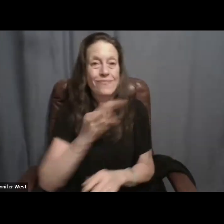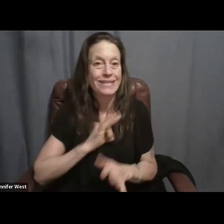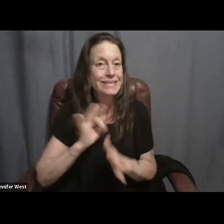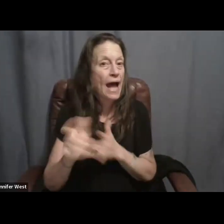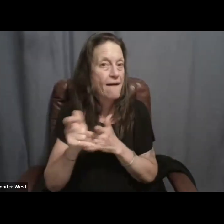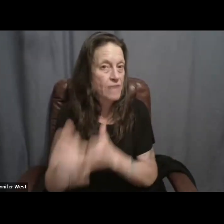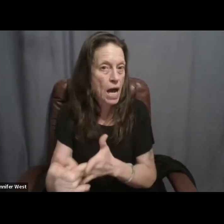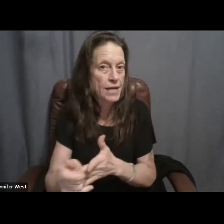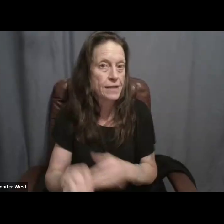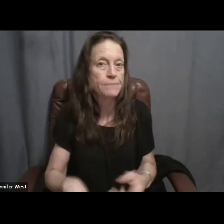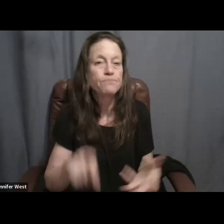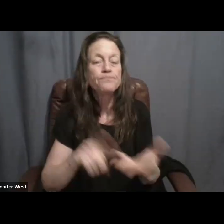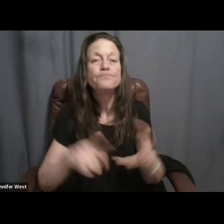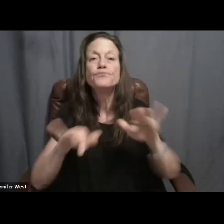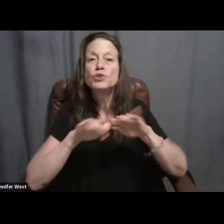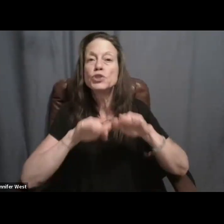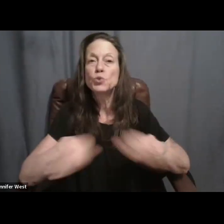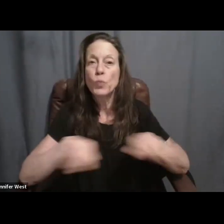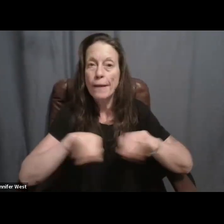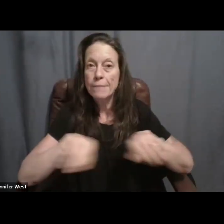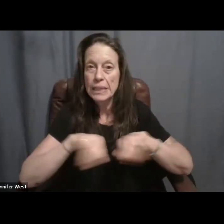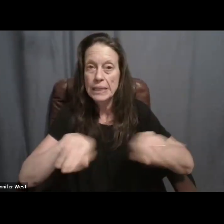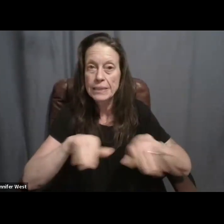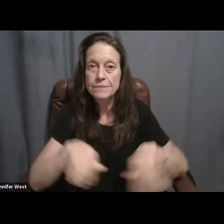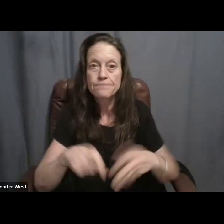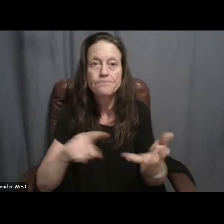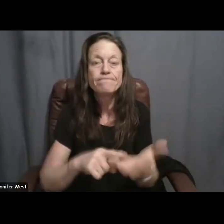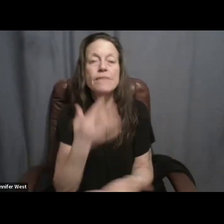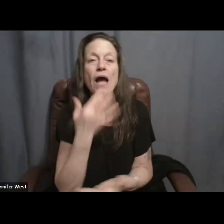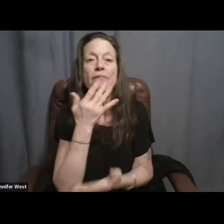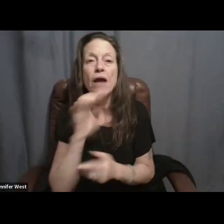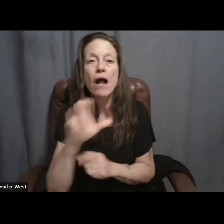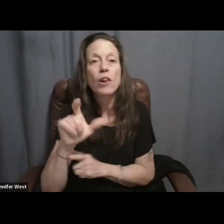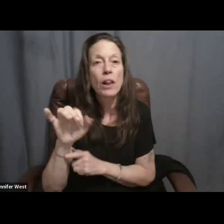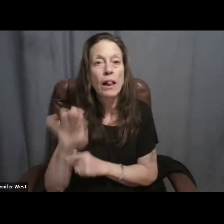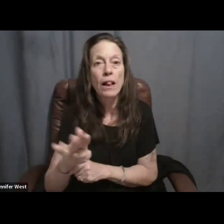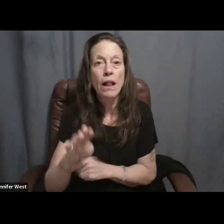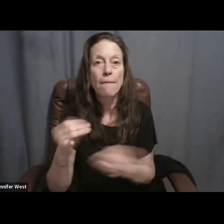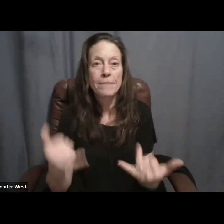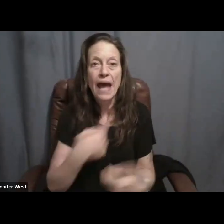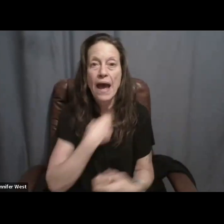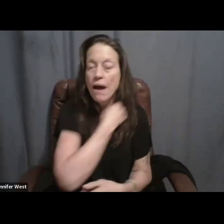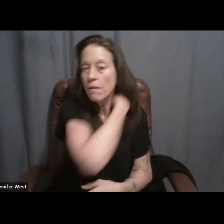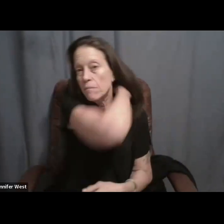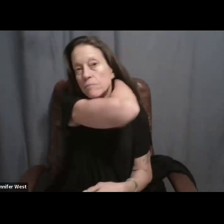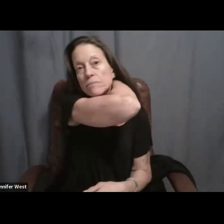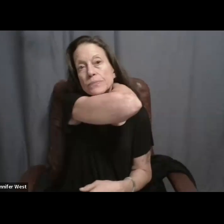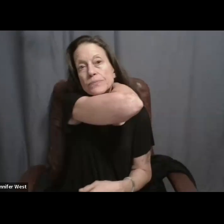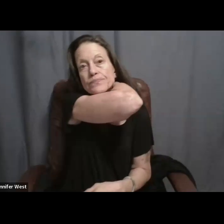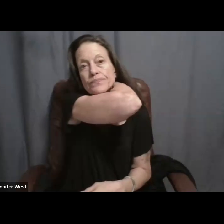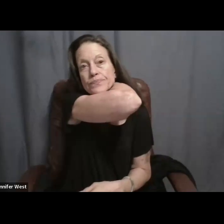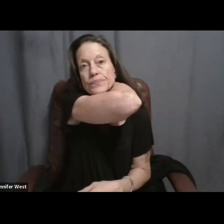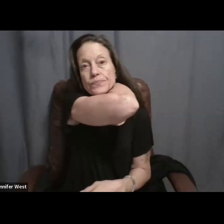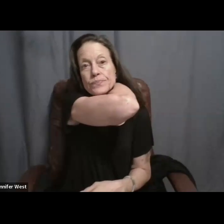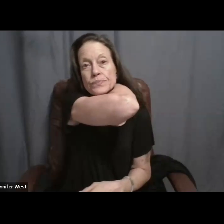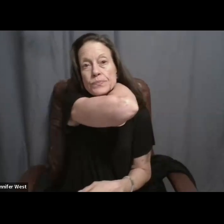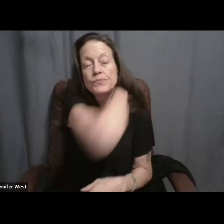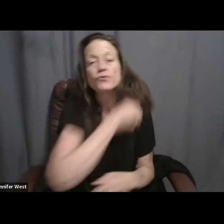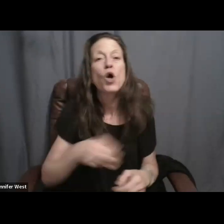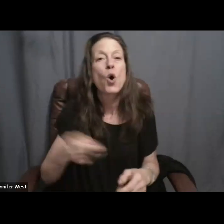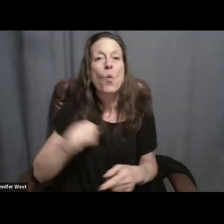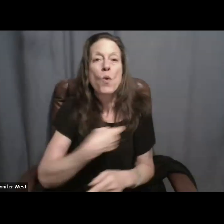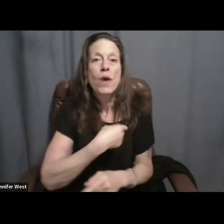swimming. They have a coloring club now, and I forget. We actually had to pull up and make her